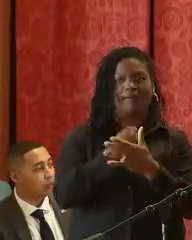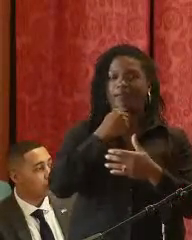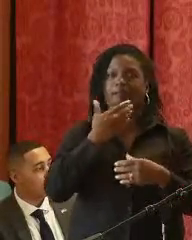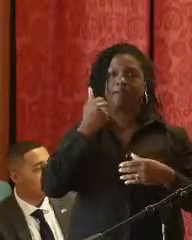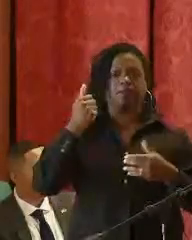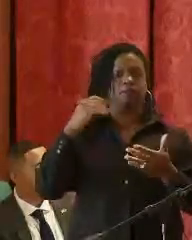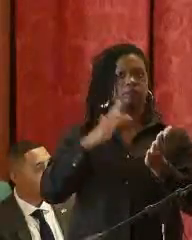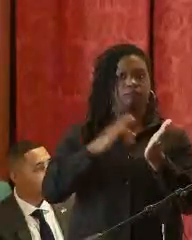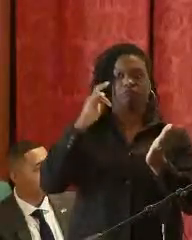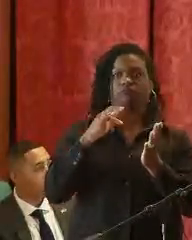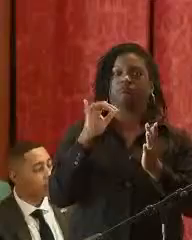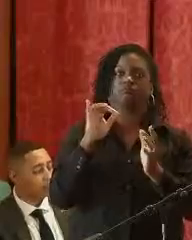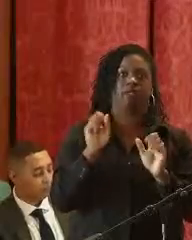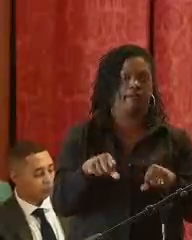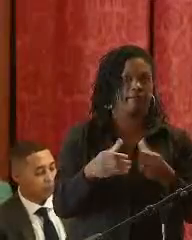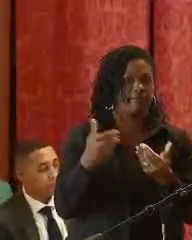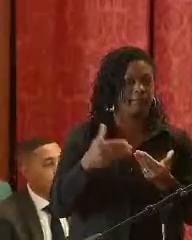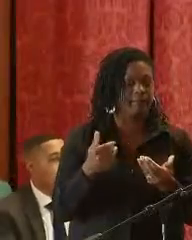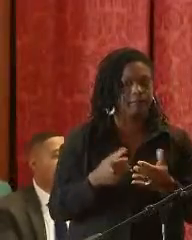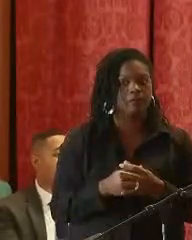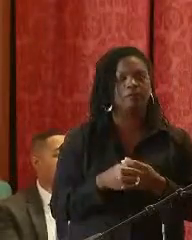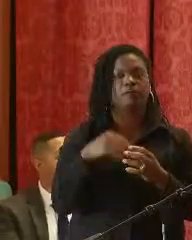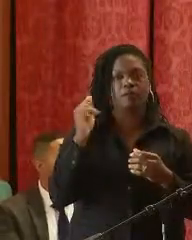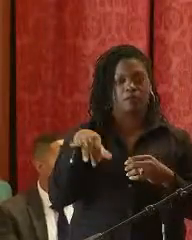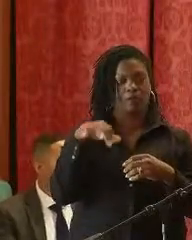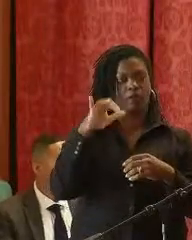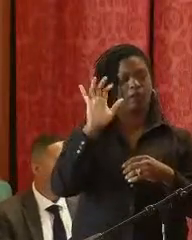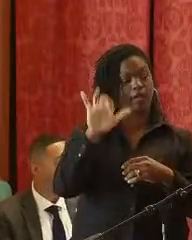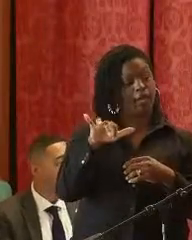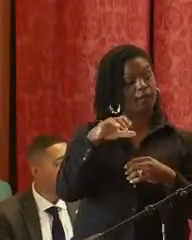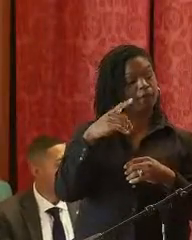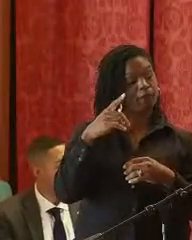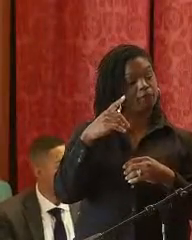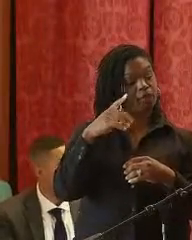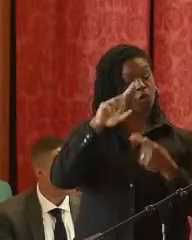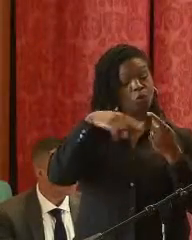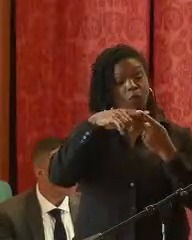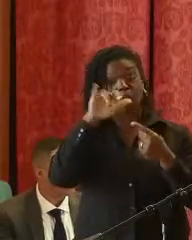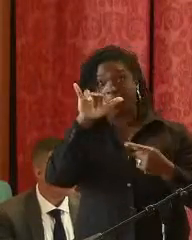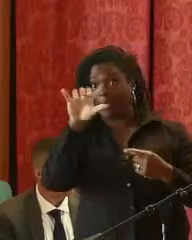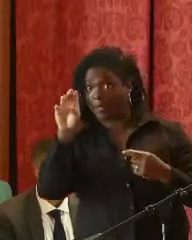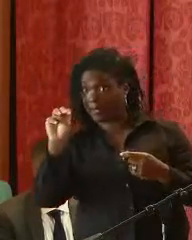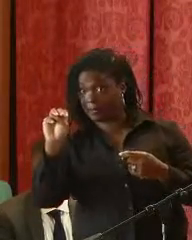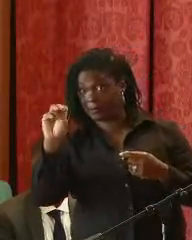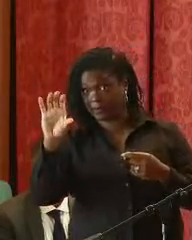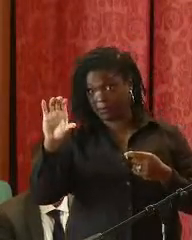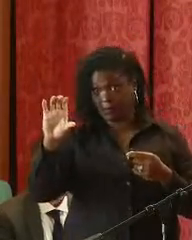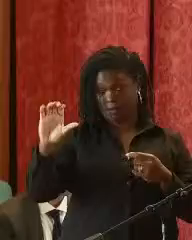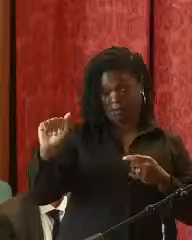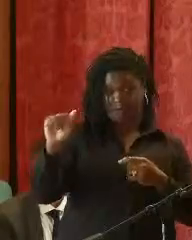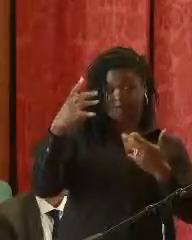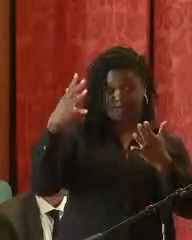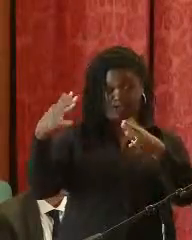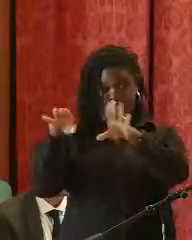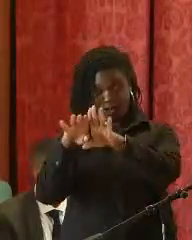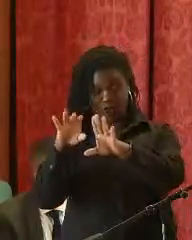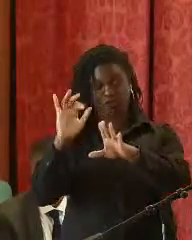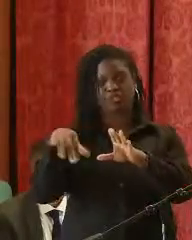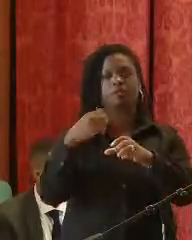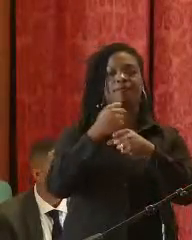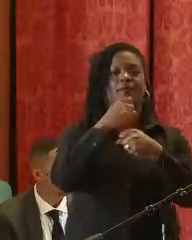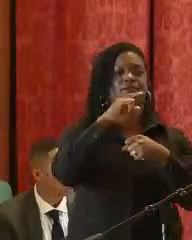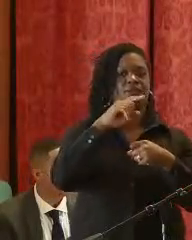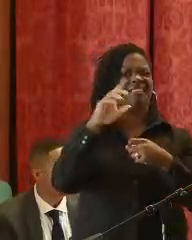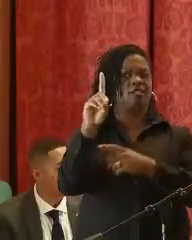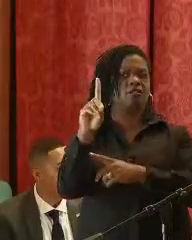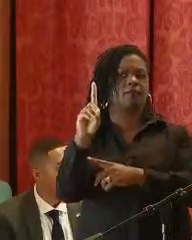House, when the YWCA domestic violence shelter closed, she helped ensure those services would not cease in our community and spearheaded